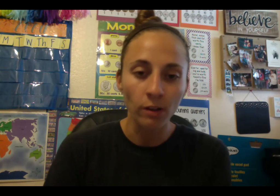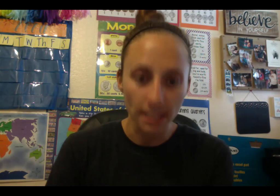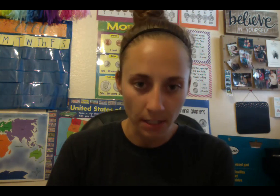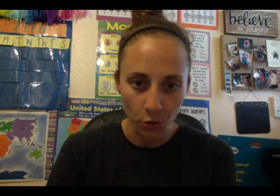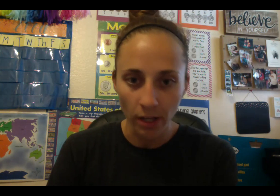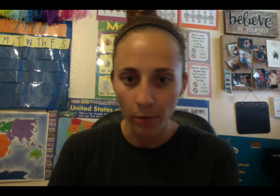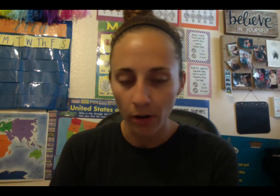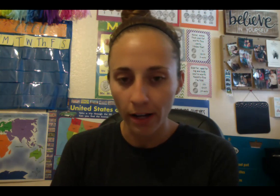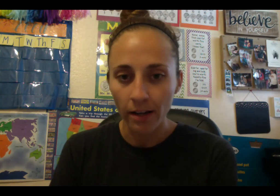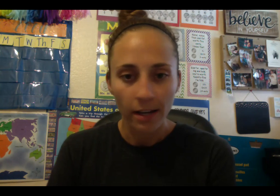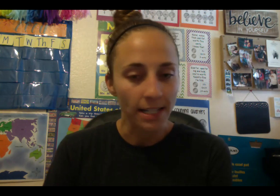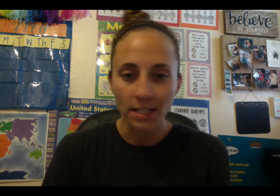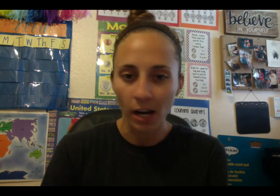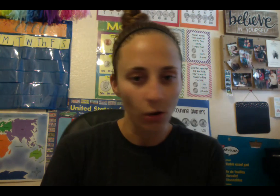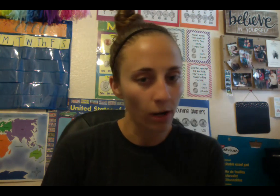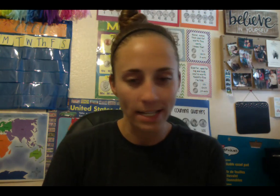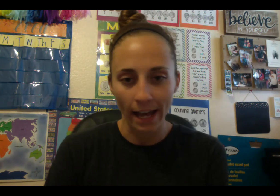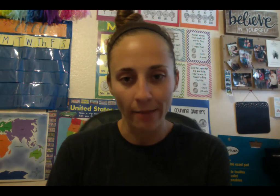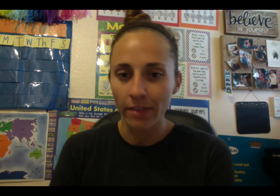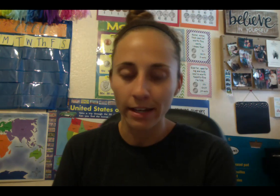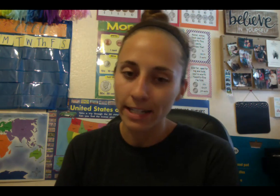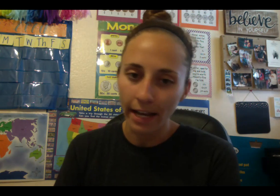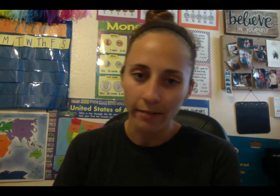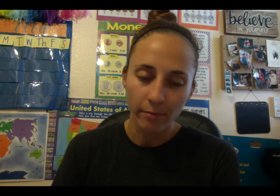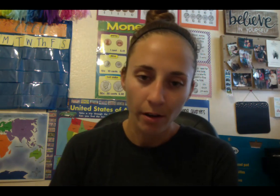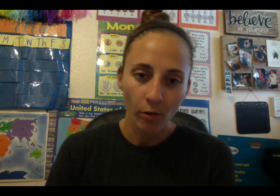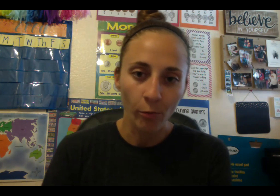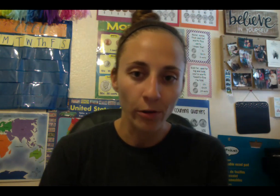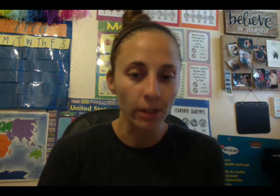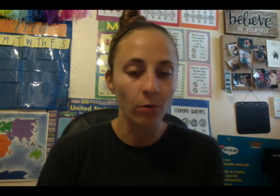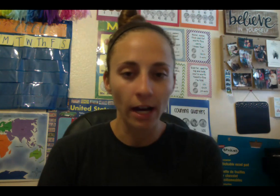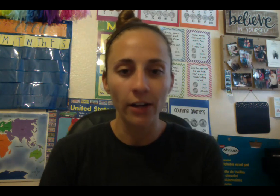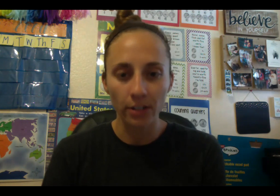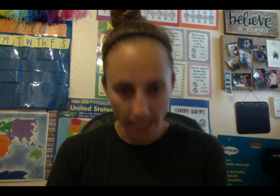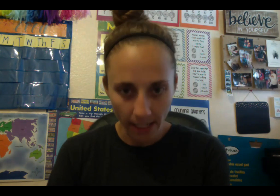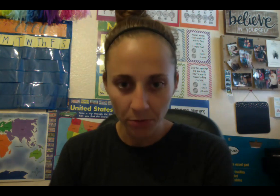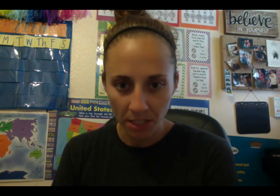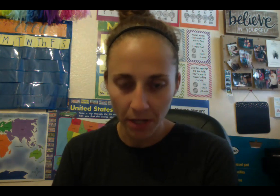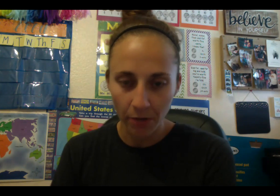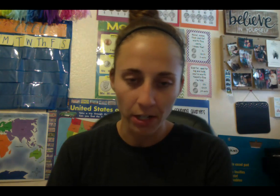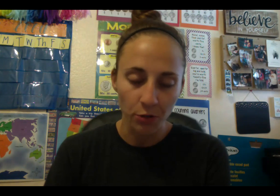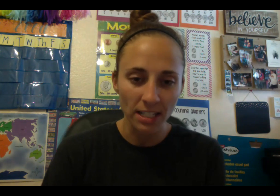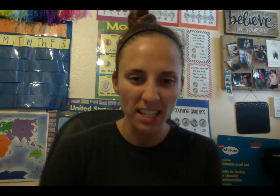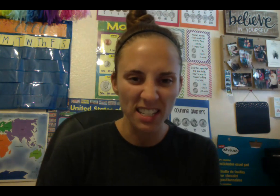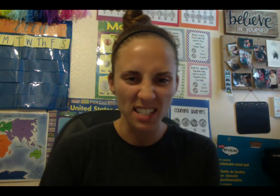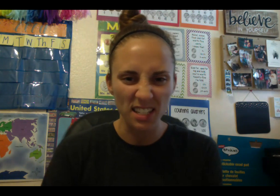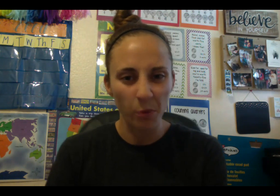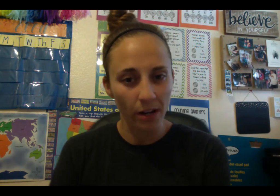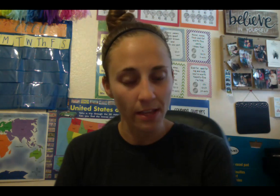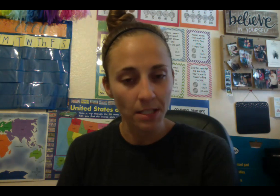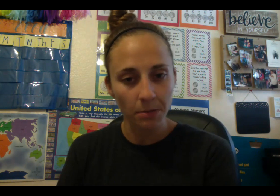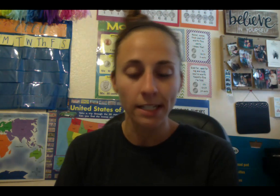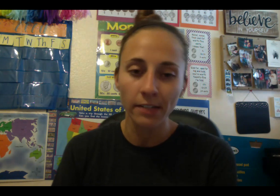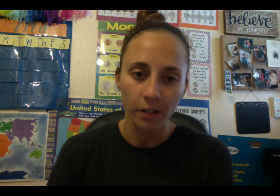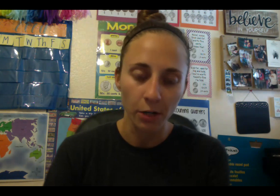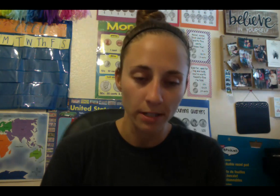and listen to them, okay? It's not a one time and then done. We really want to understand what's being read to us because this is important